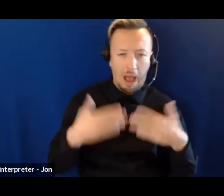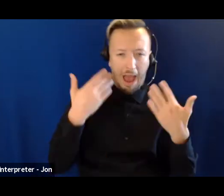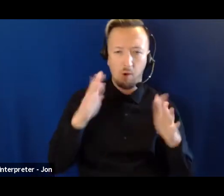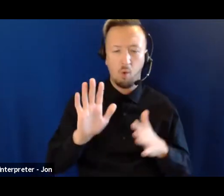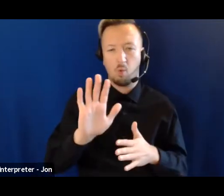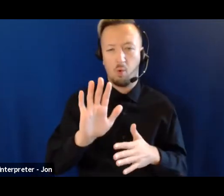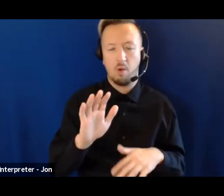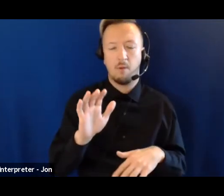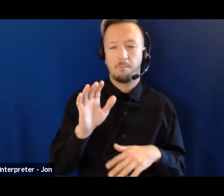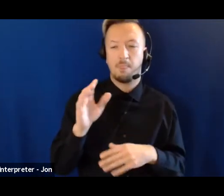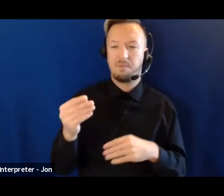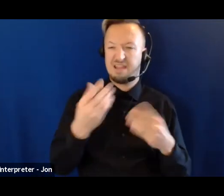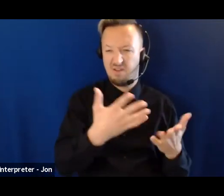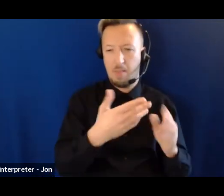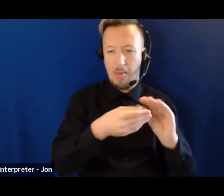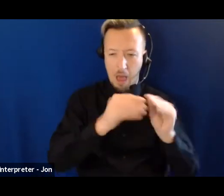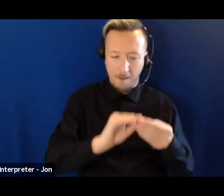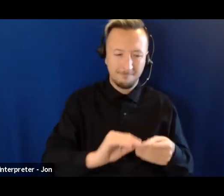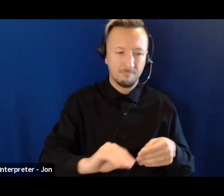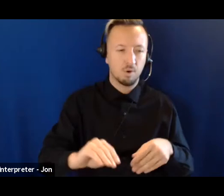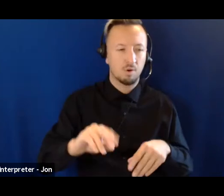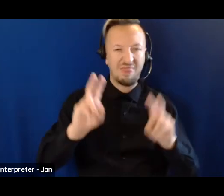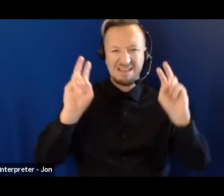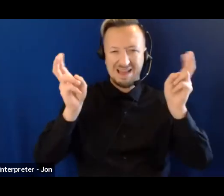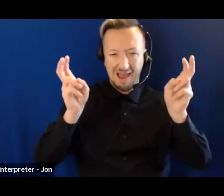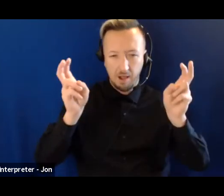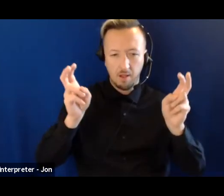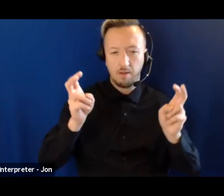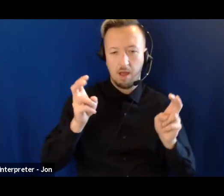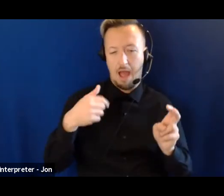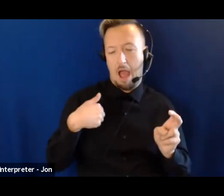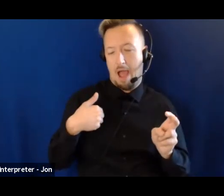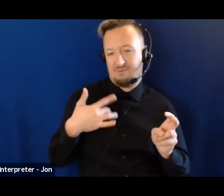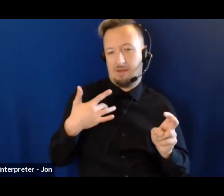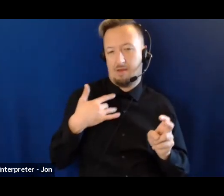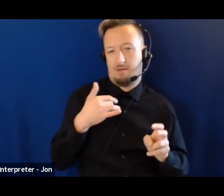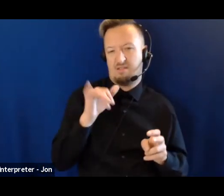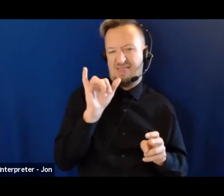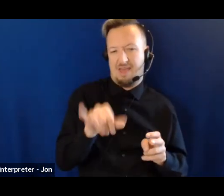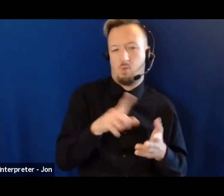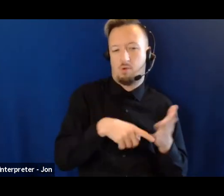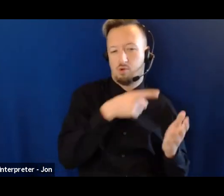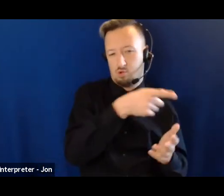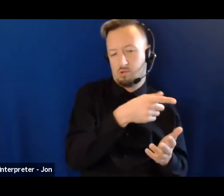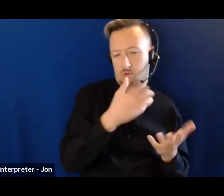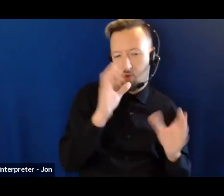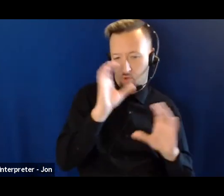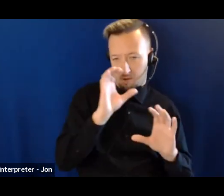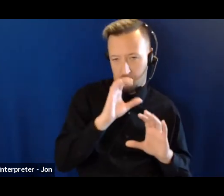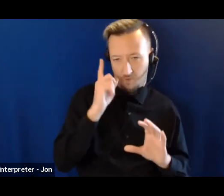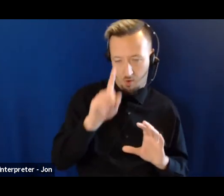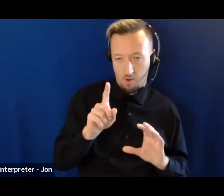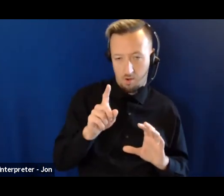and title, that's probably what she's looking for. So if she wanted to go look it up, she could and see what it